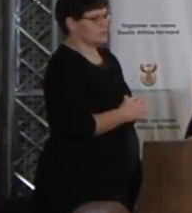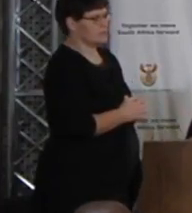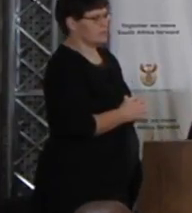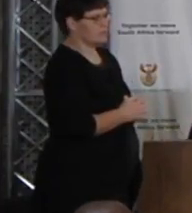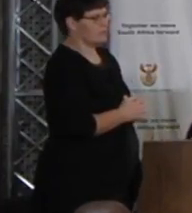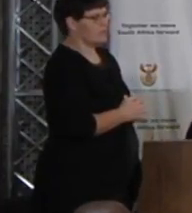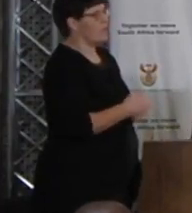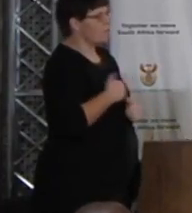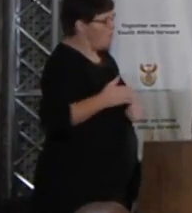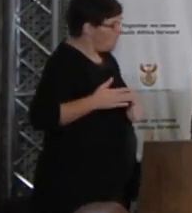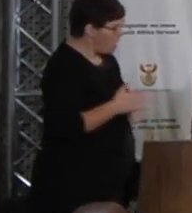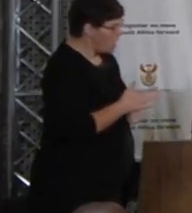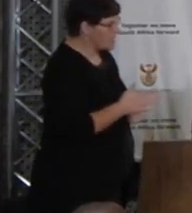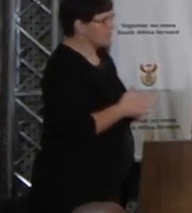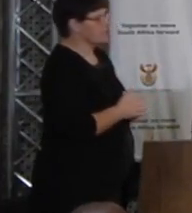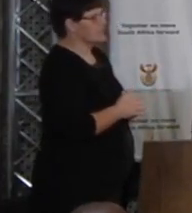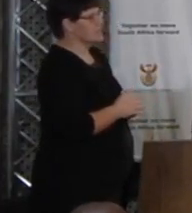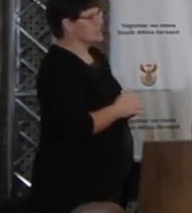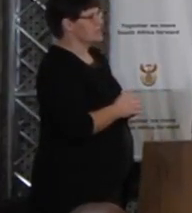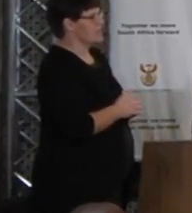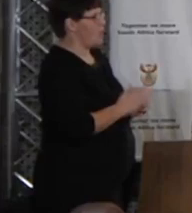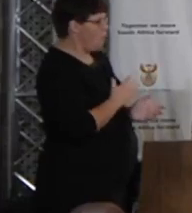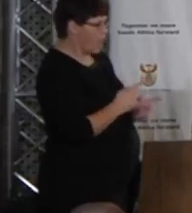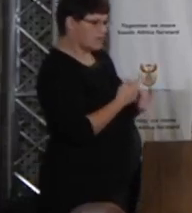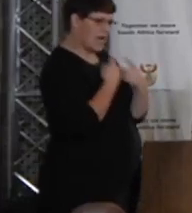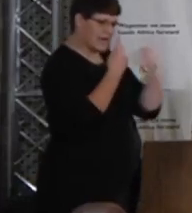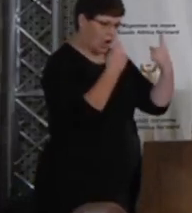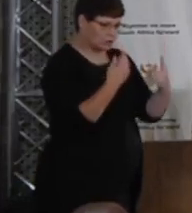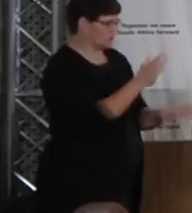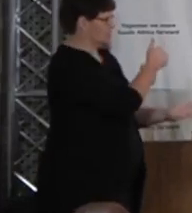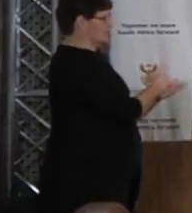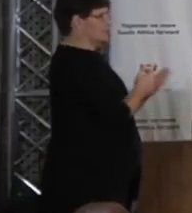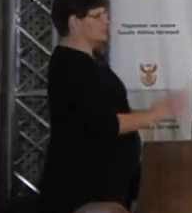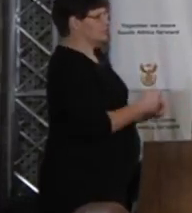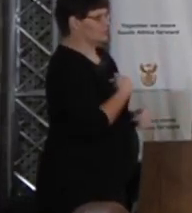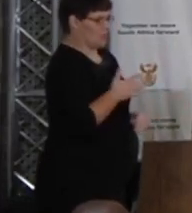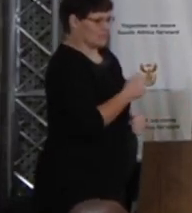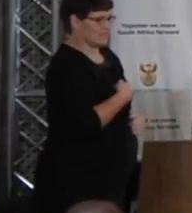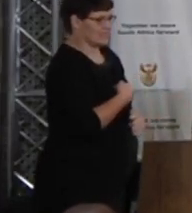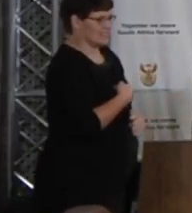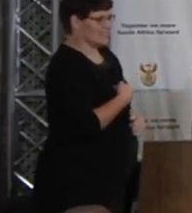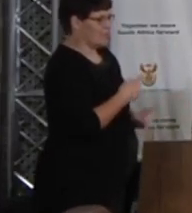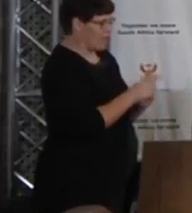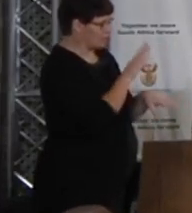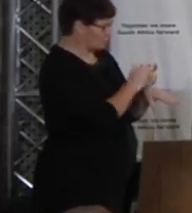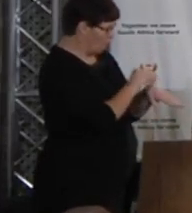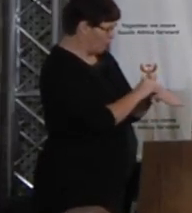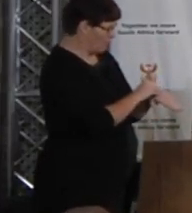I also wish that I will come, announce, and sit down. Now, the problem, I need to look